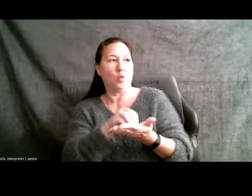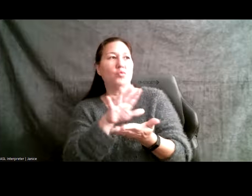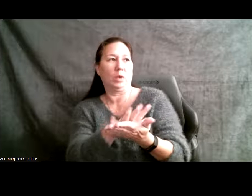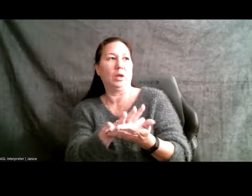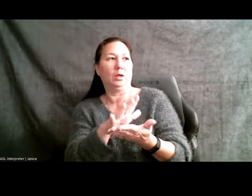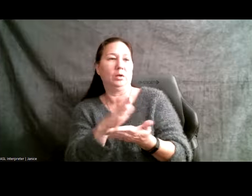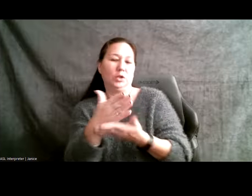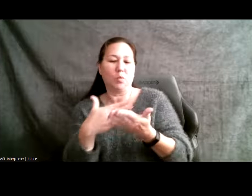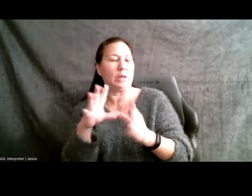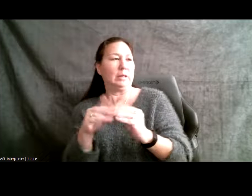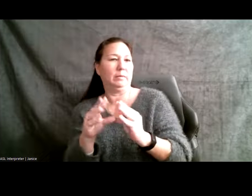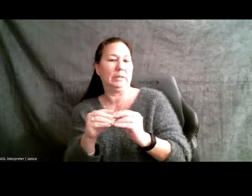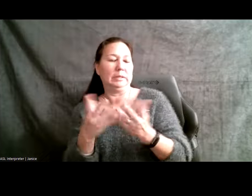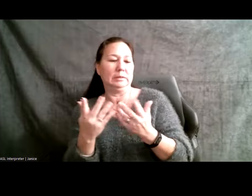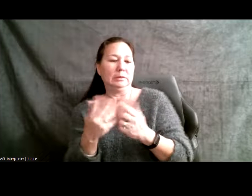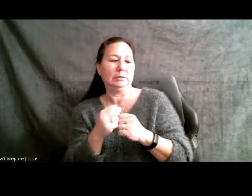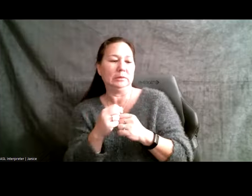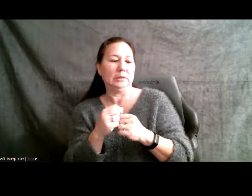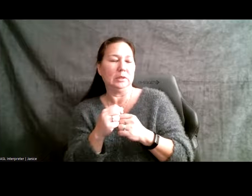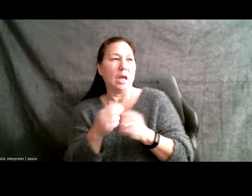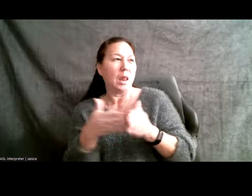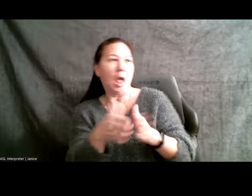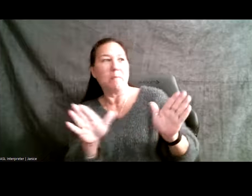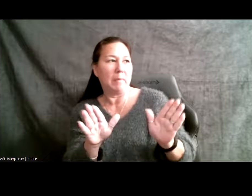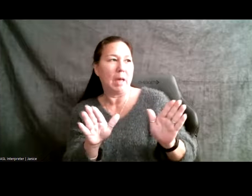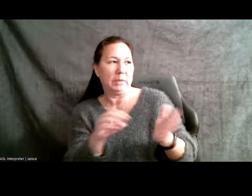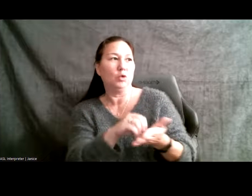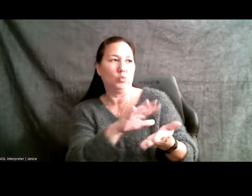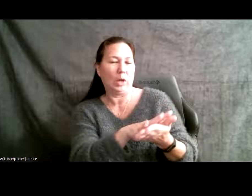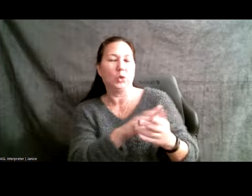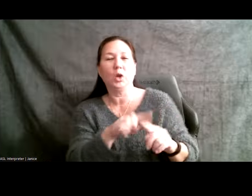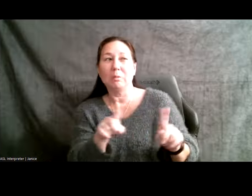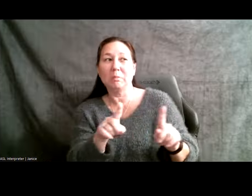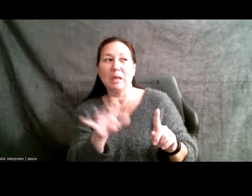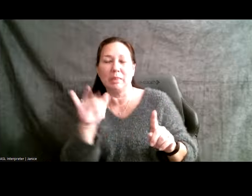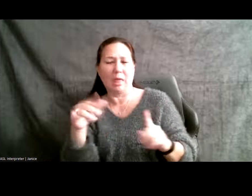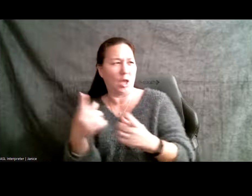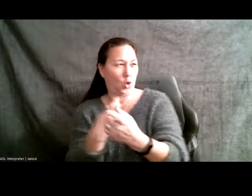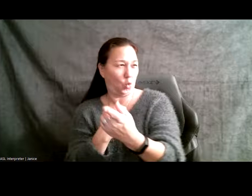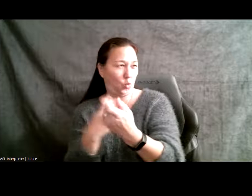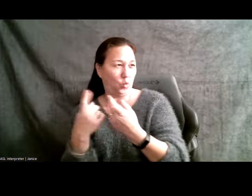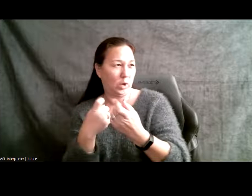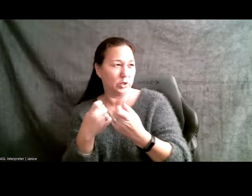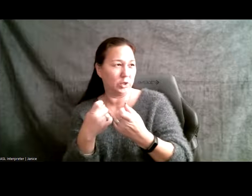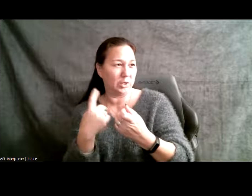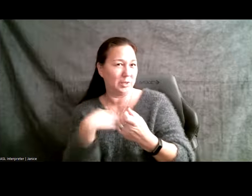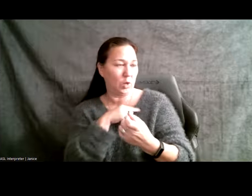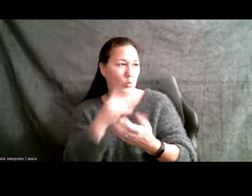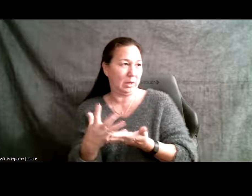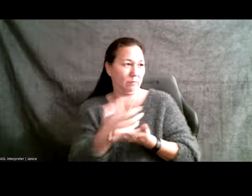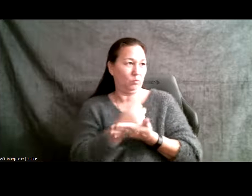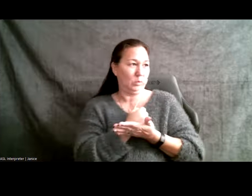You know, and they are a public record, but are you saying that the questions that have come in were not included as part of the